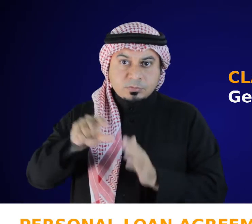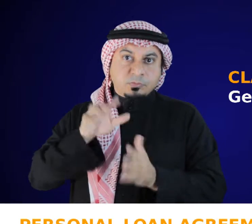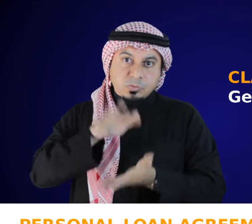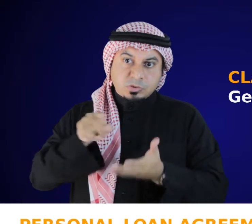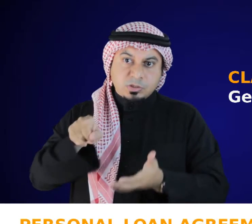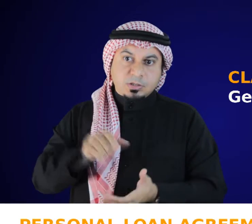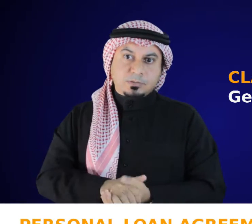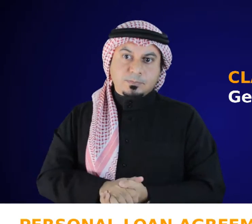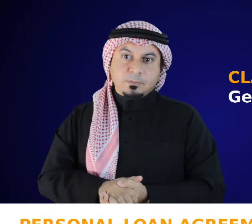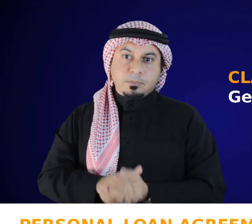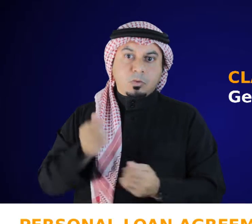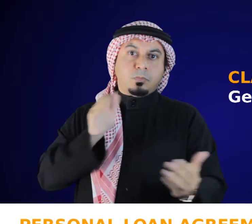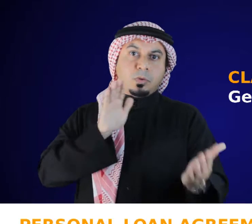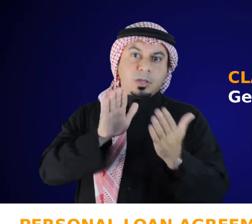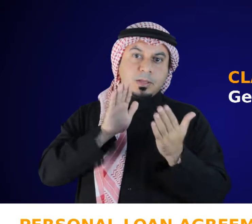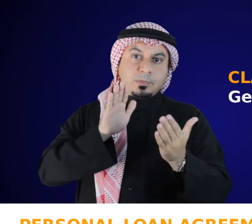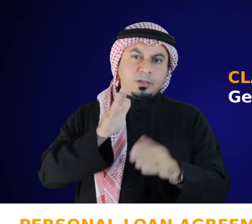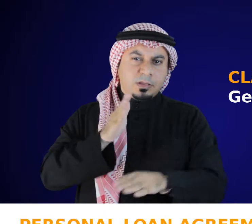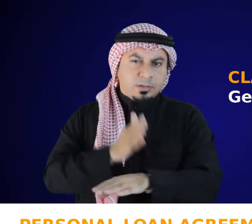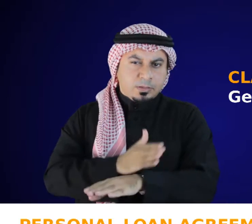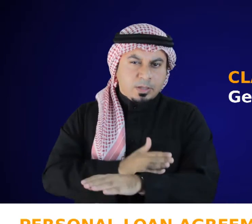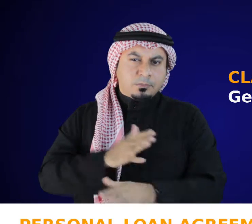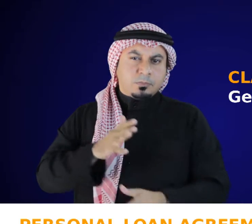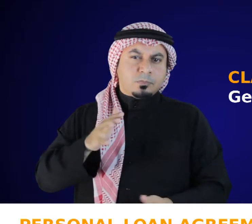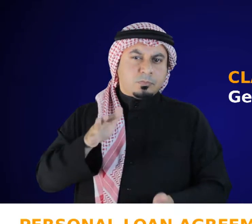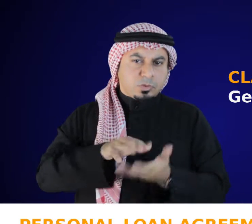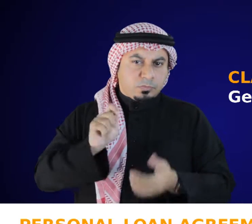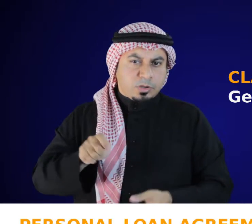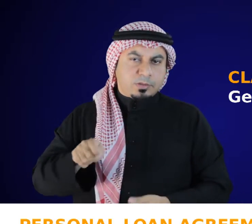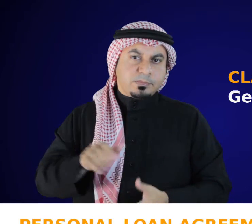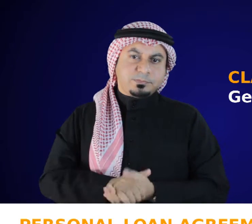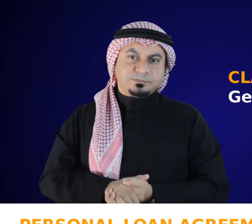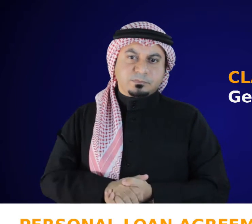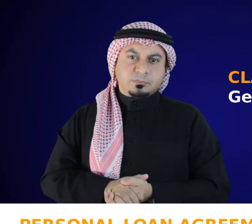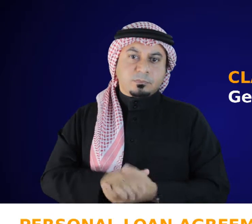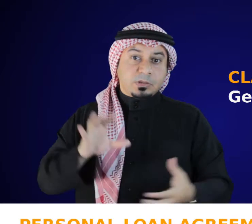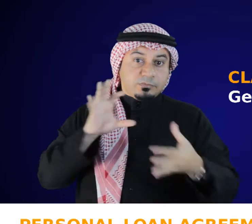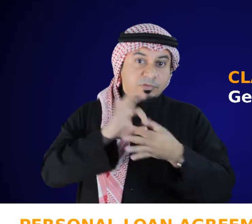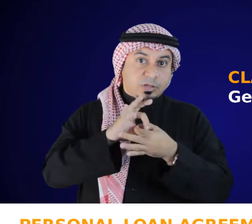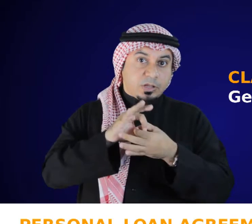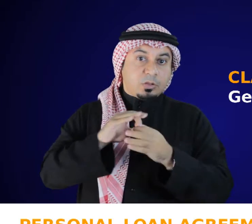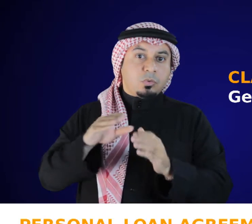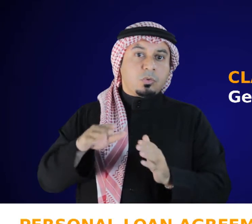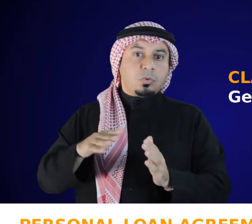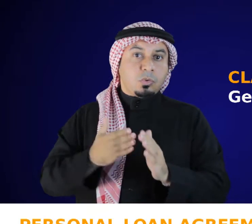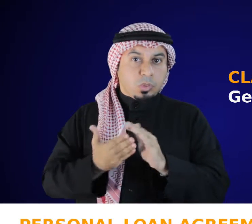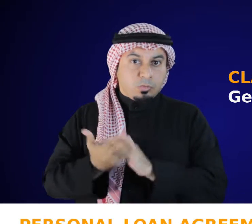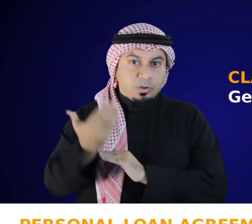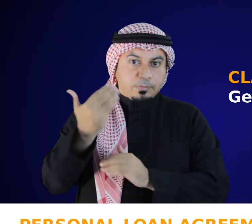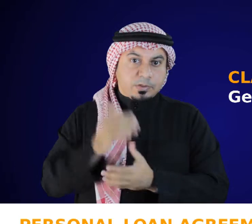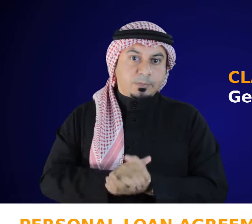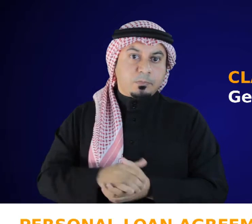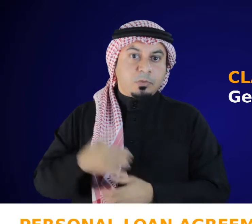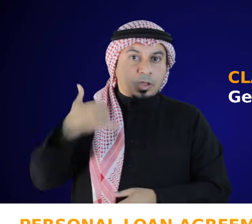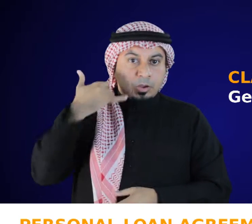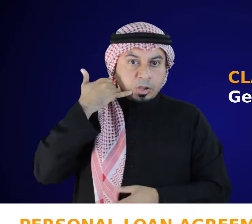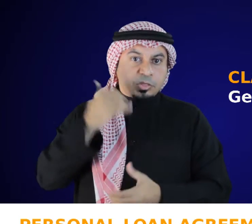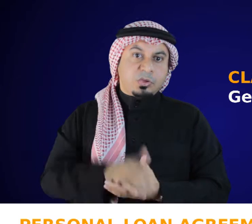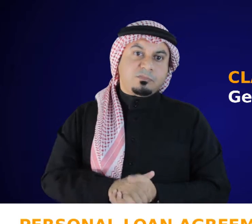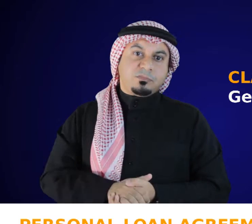to post, telephone, telegram, and currency difference regardless of the amount, and even if the court did not issue a judgment in this